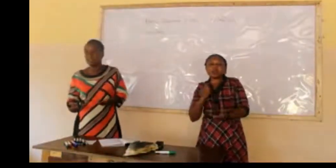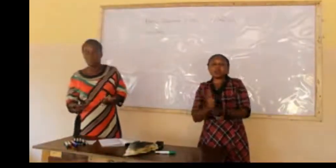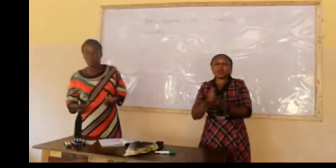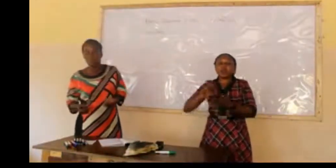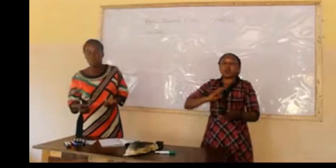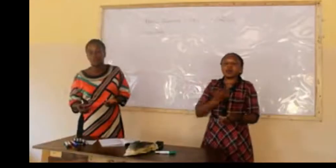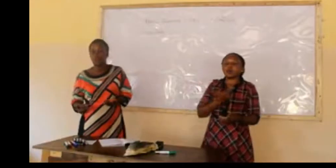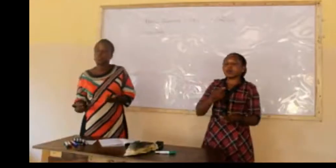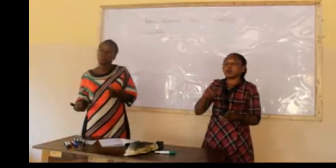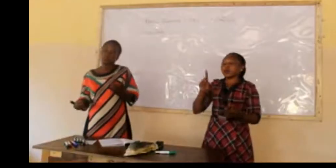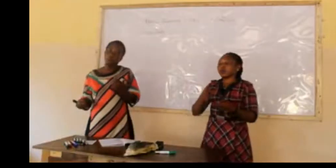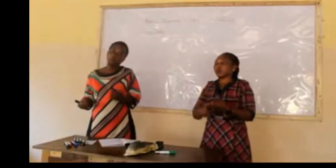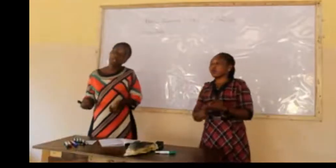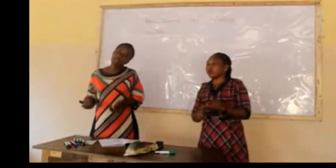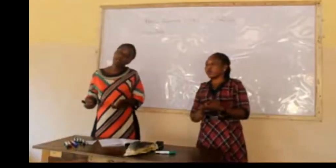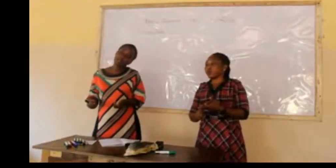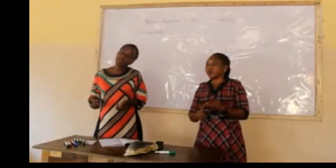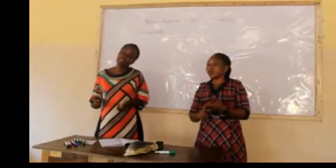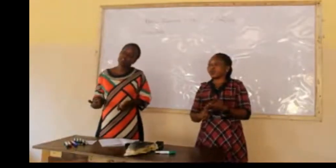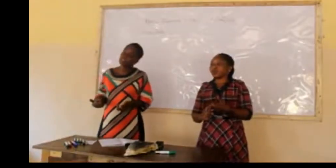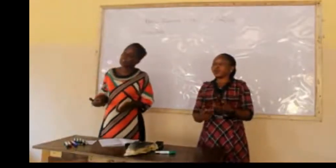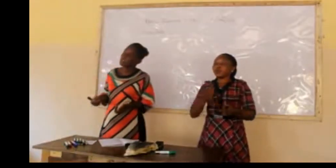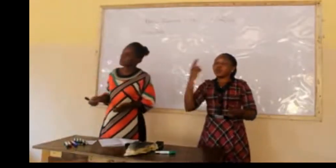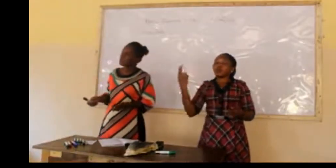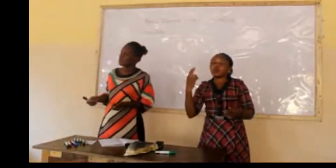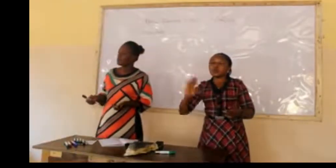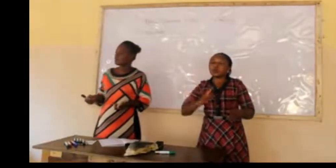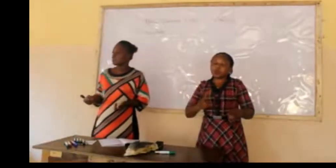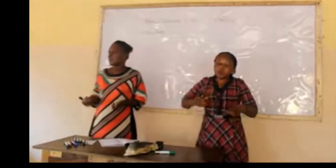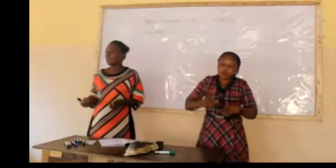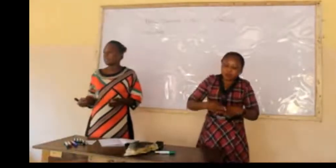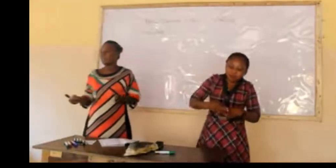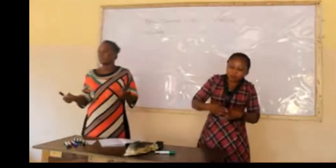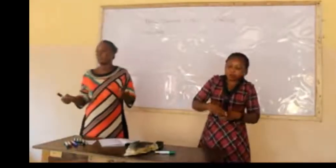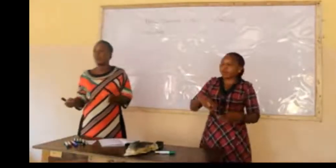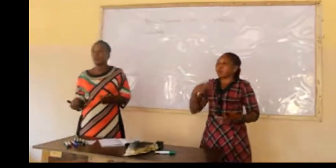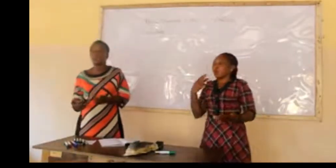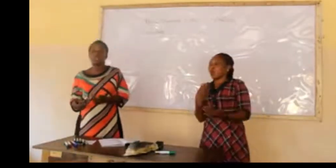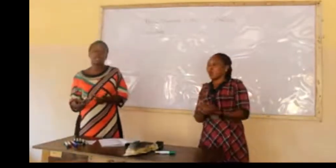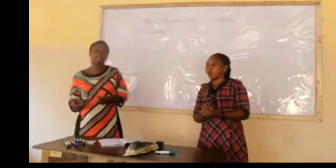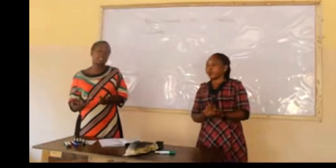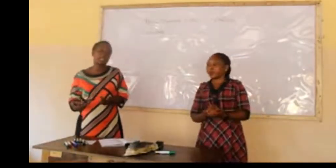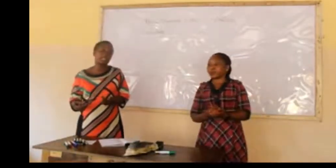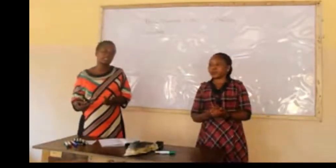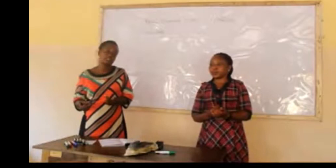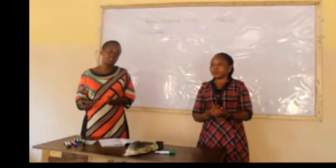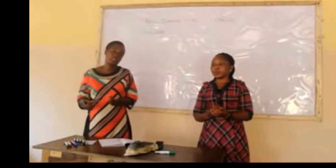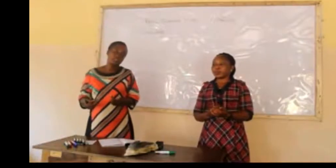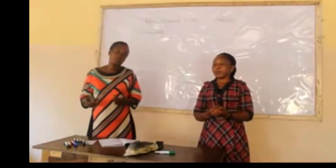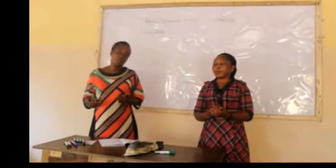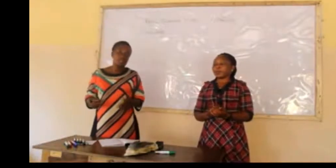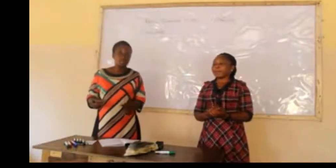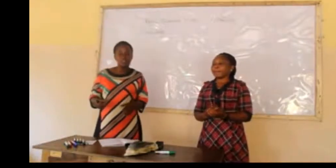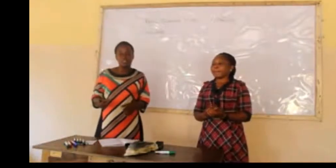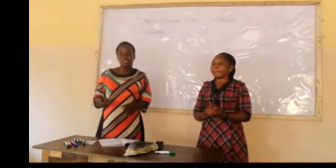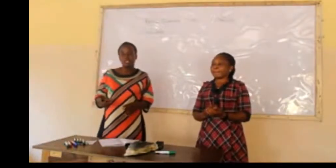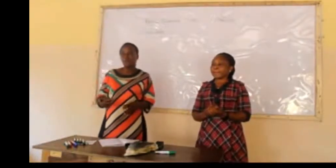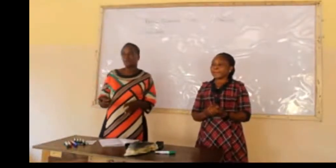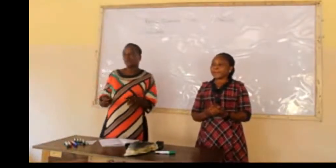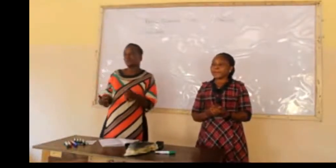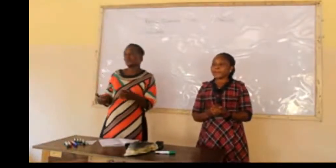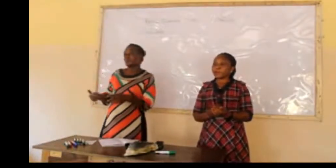in grinding stone. We talk about advantages of friction in knots and ties, where the